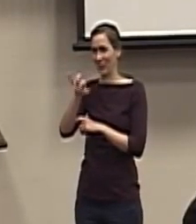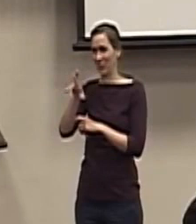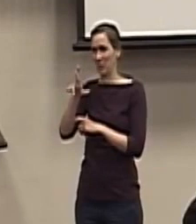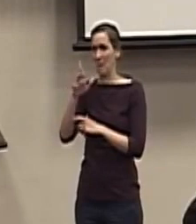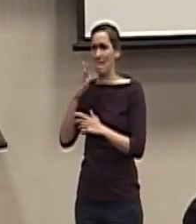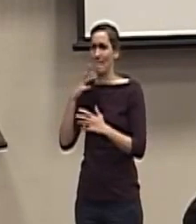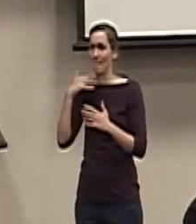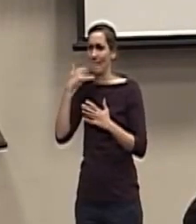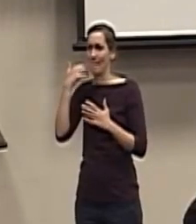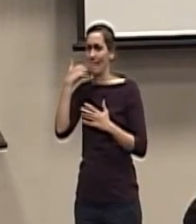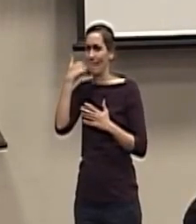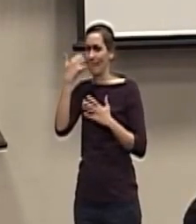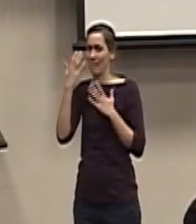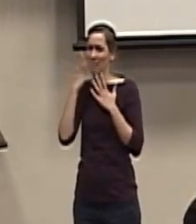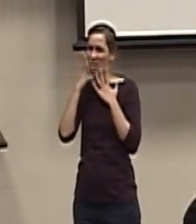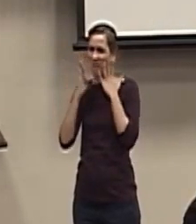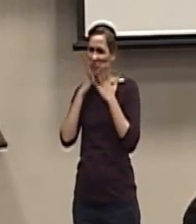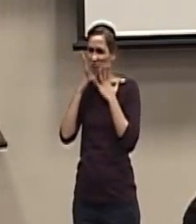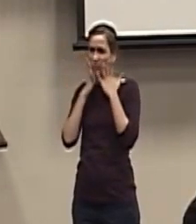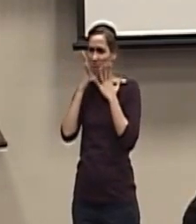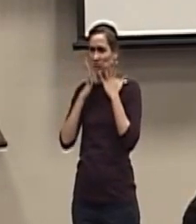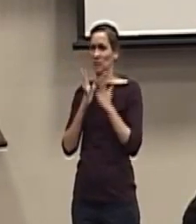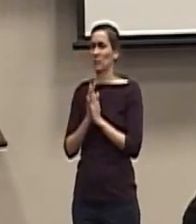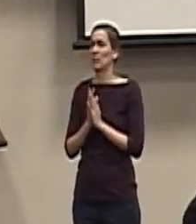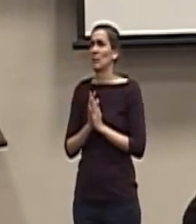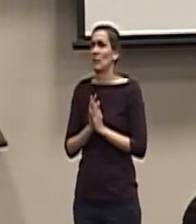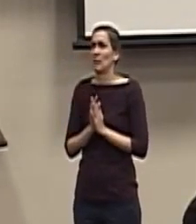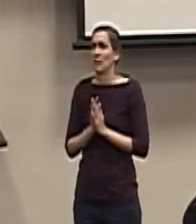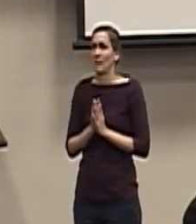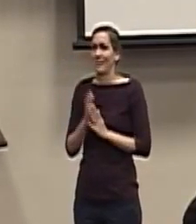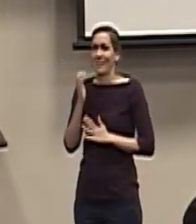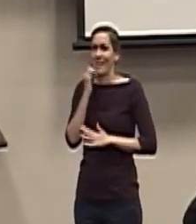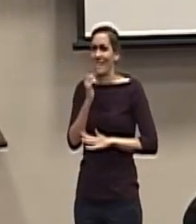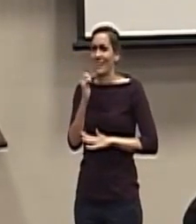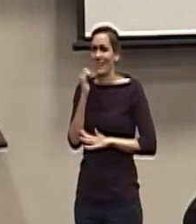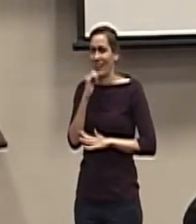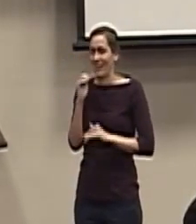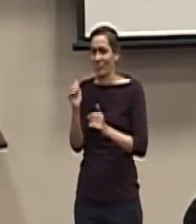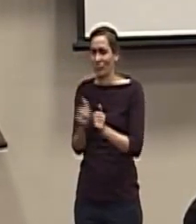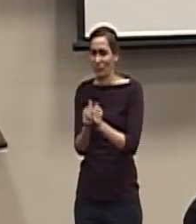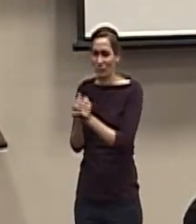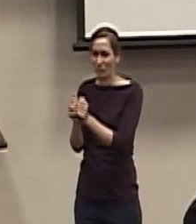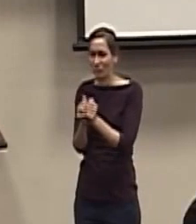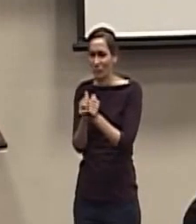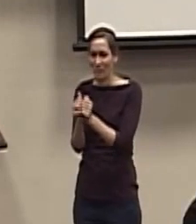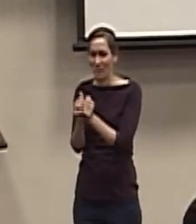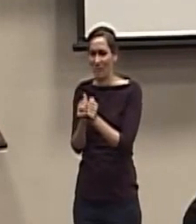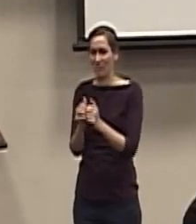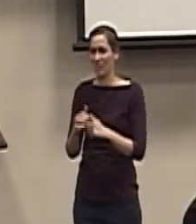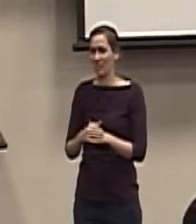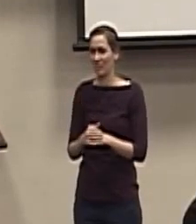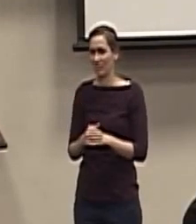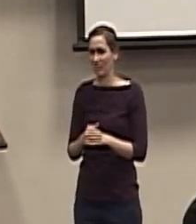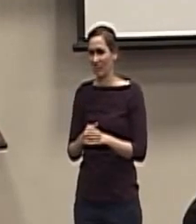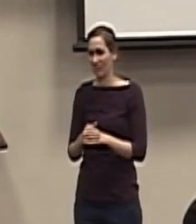I spend my days with those who've been marginalized by both society and the church,